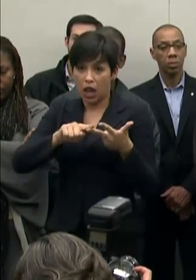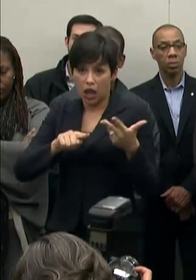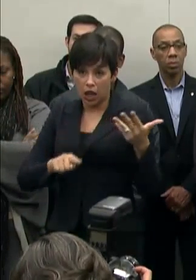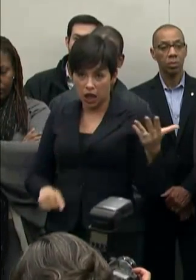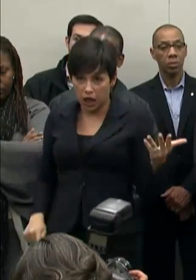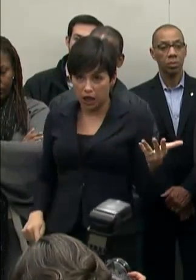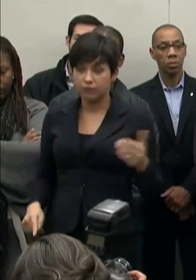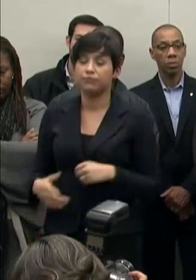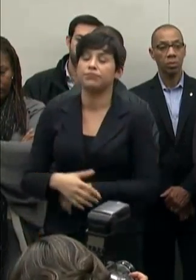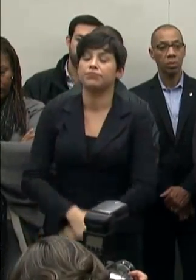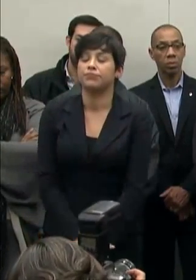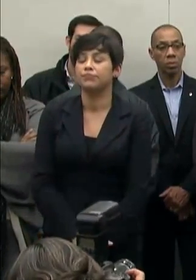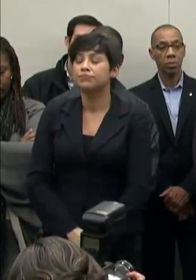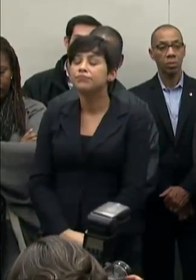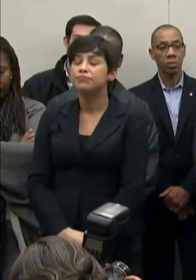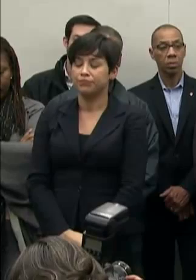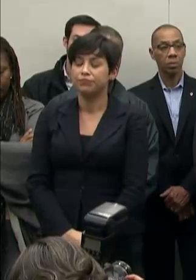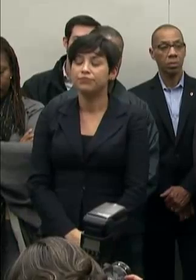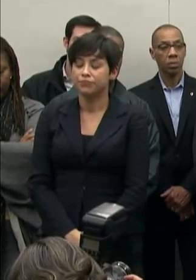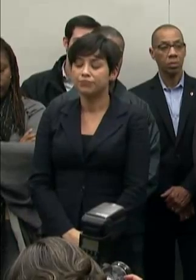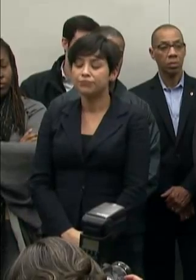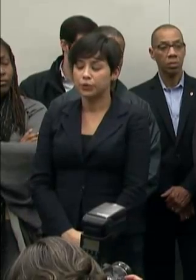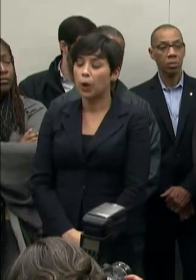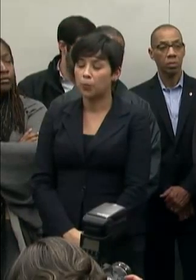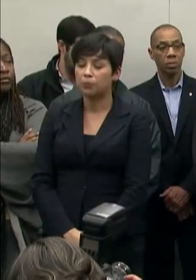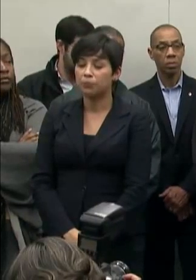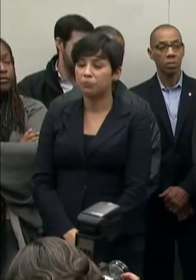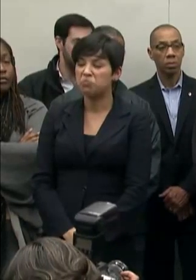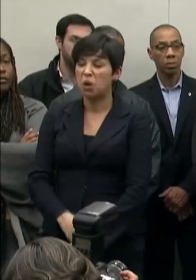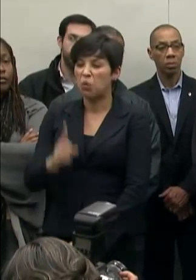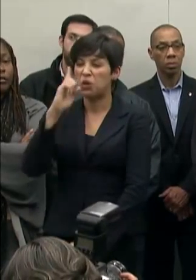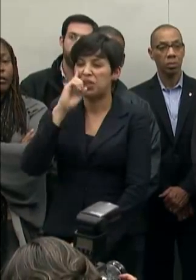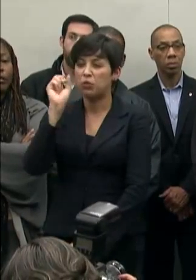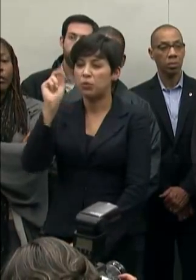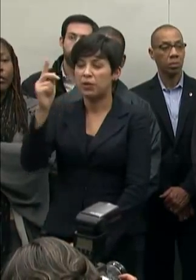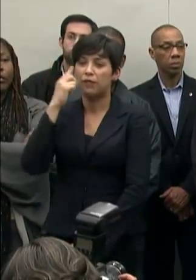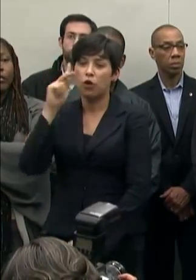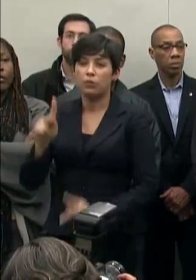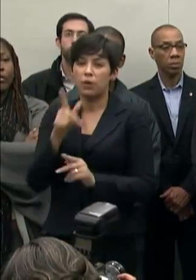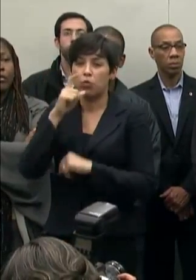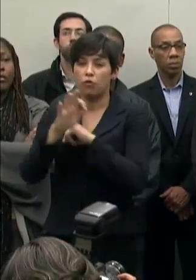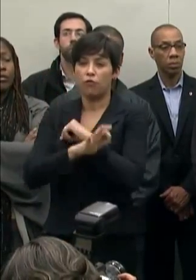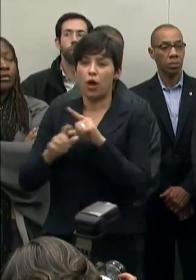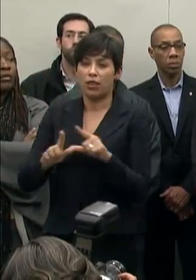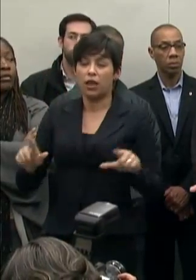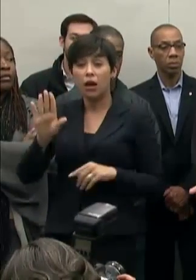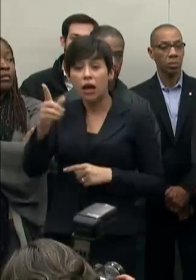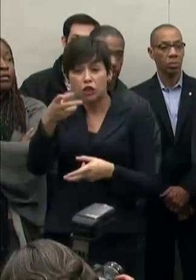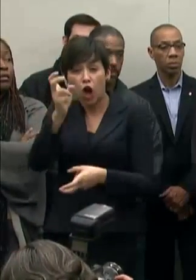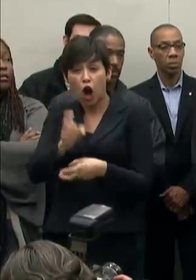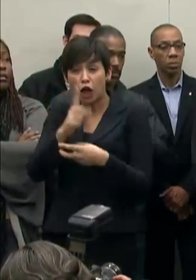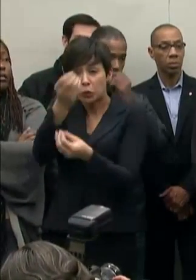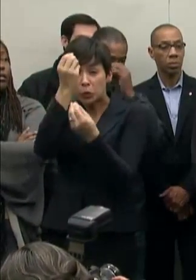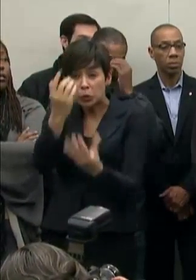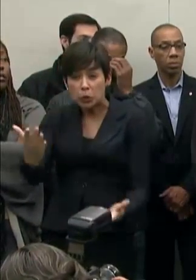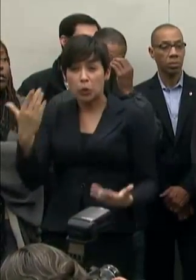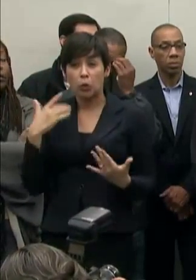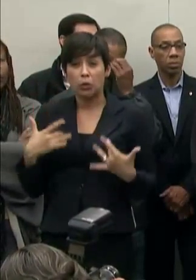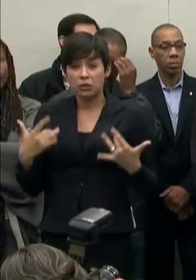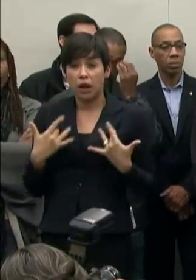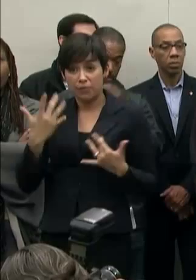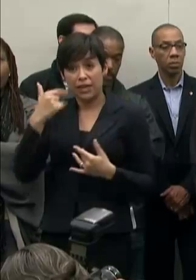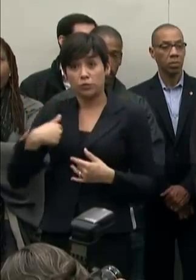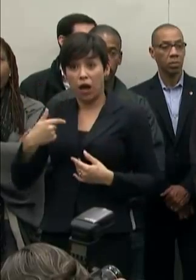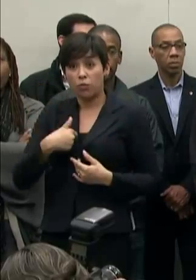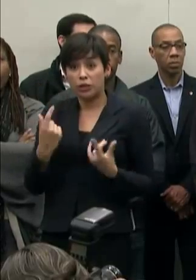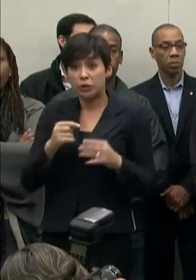myriad languages. So that we think will be okay with that. It is hard to get a message out. That's why we've knocked on every